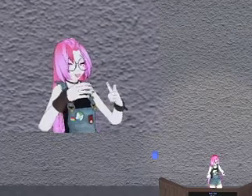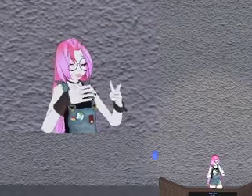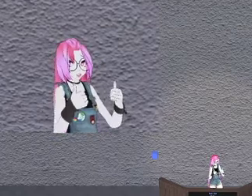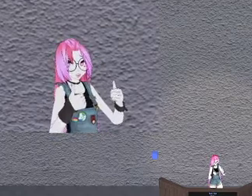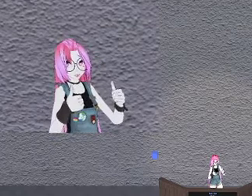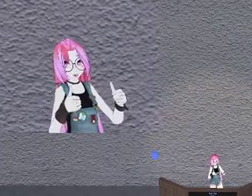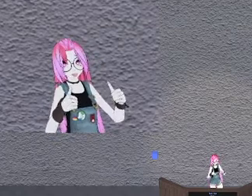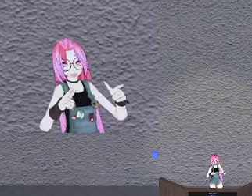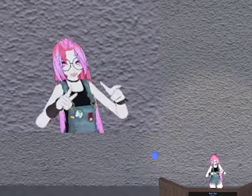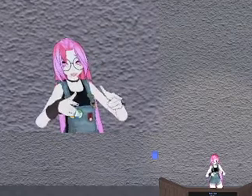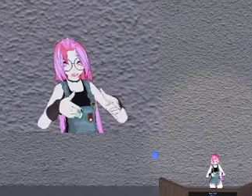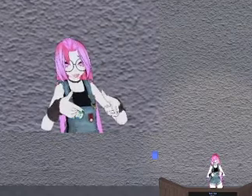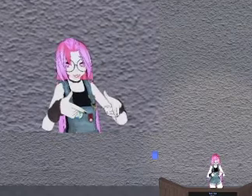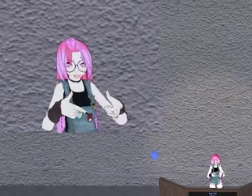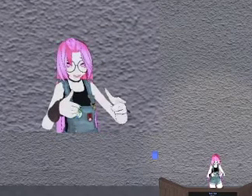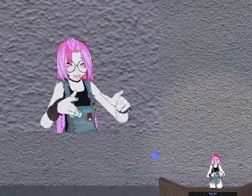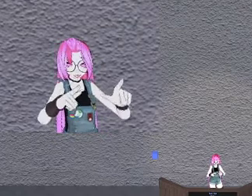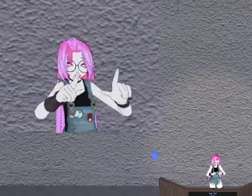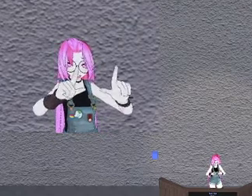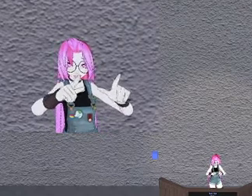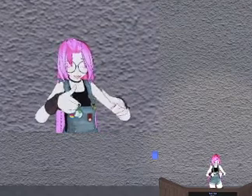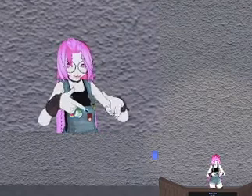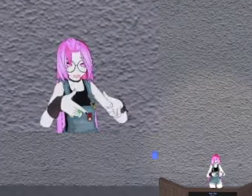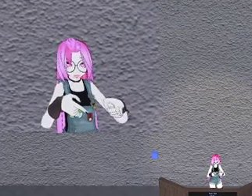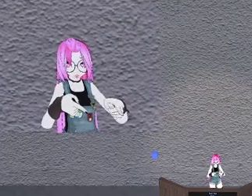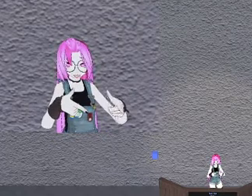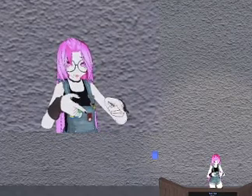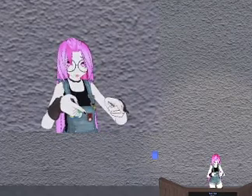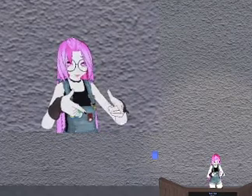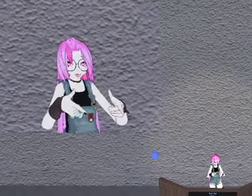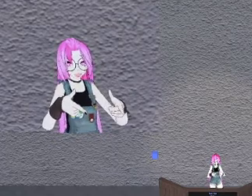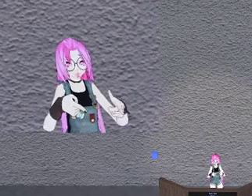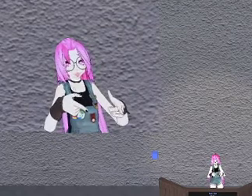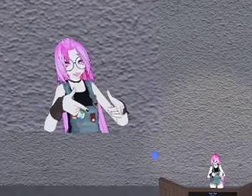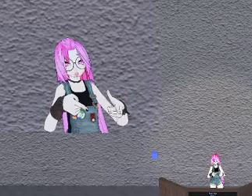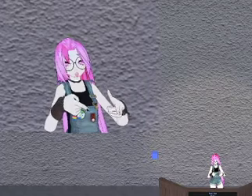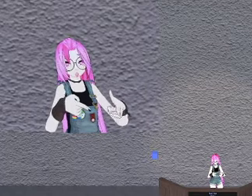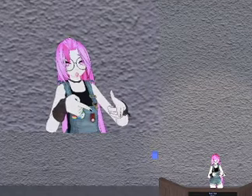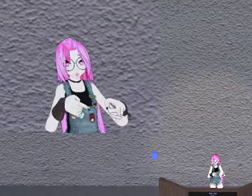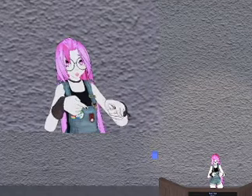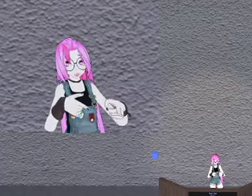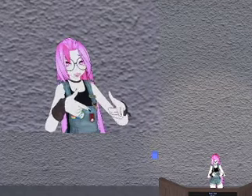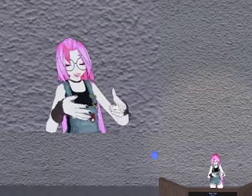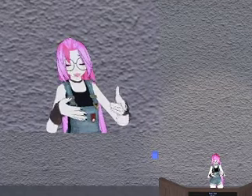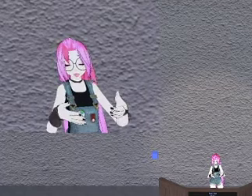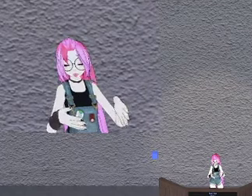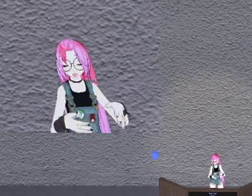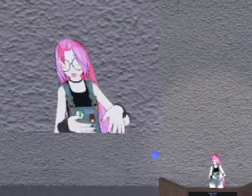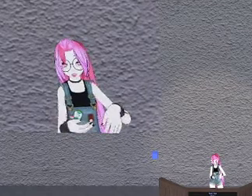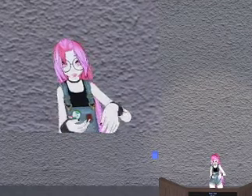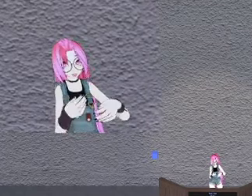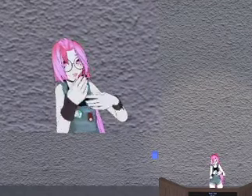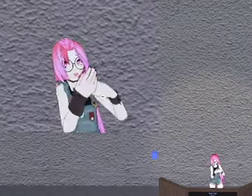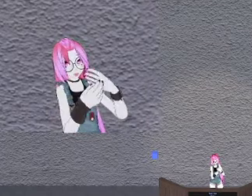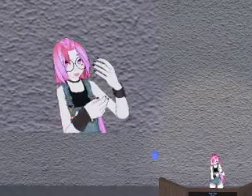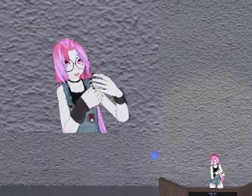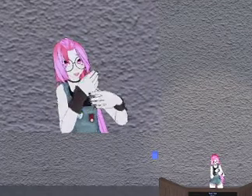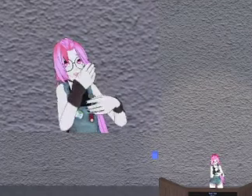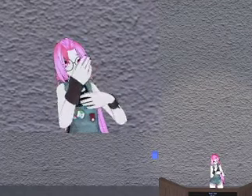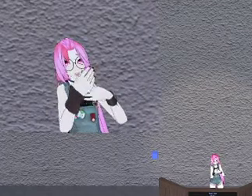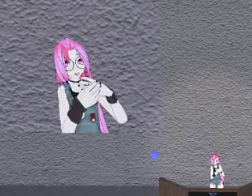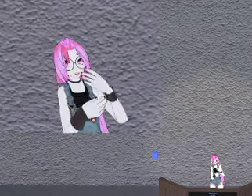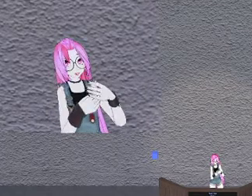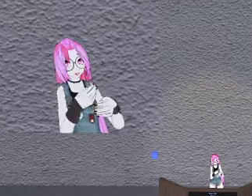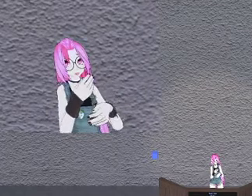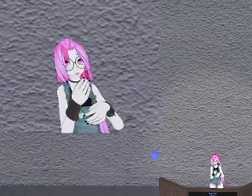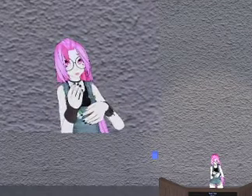or a PlayStation? You're gonna be doing this. Like you have that control in your hand, you're wiggling your fingers. Or if you're talking about in VR, you could just